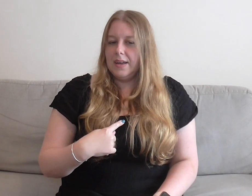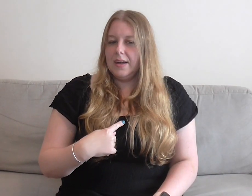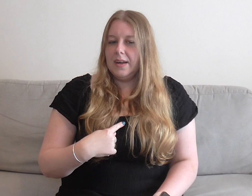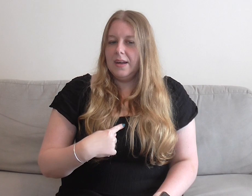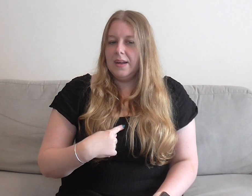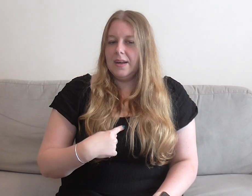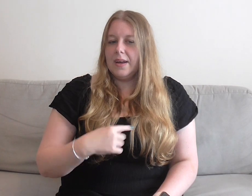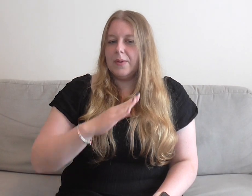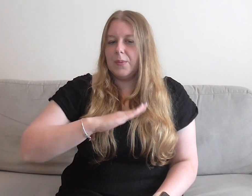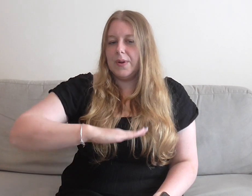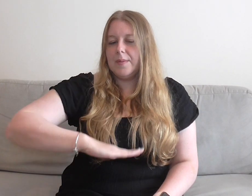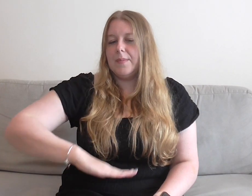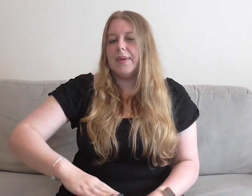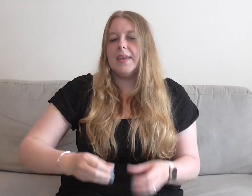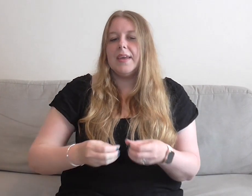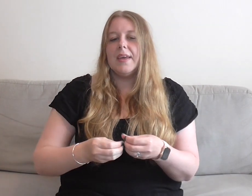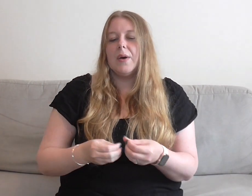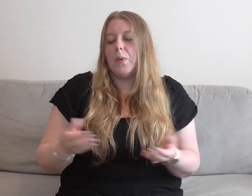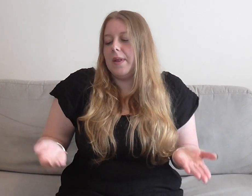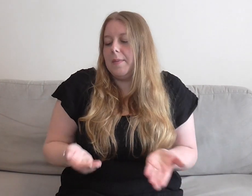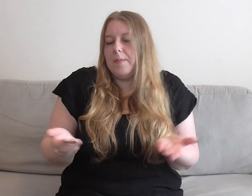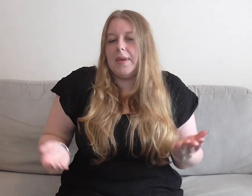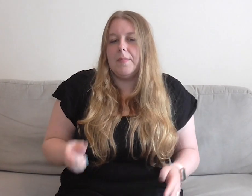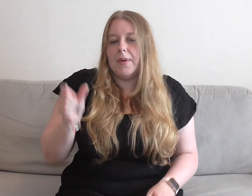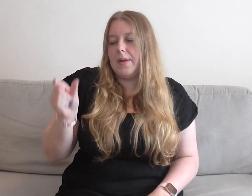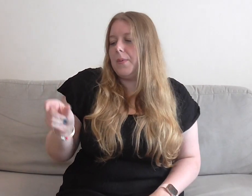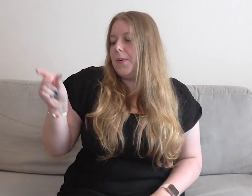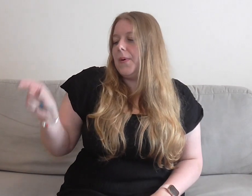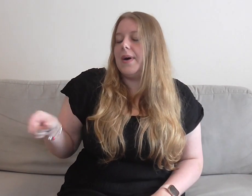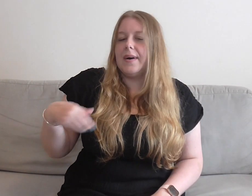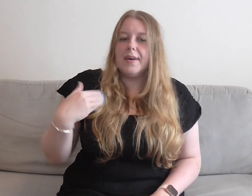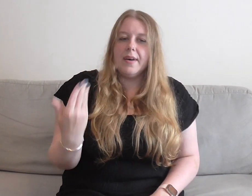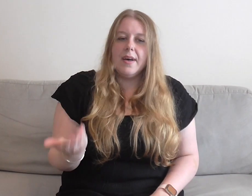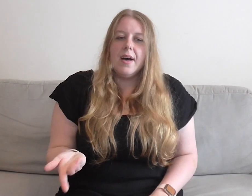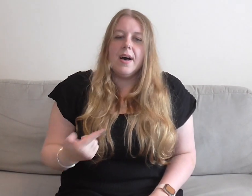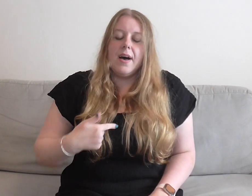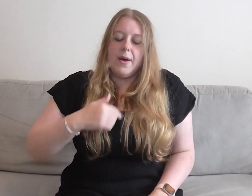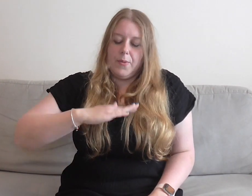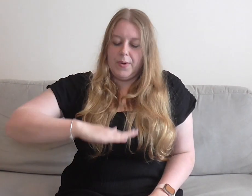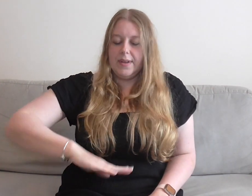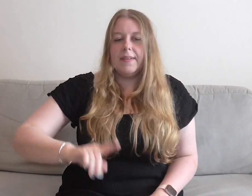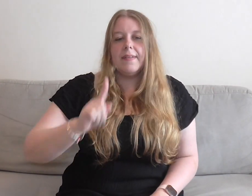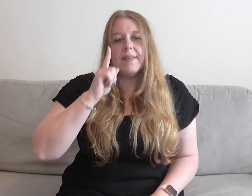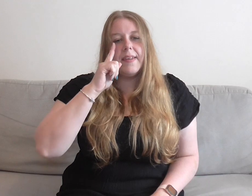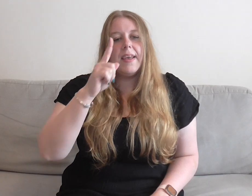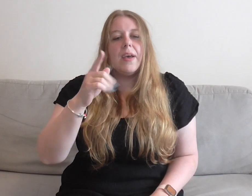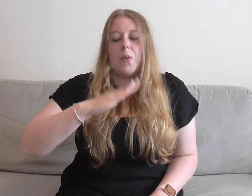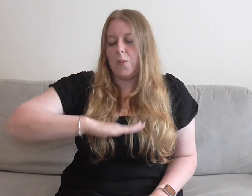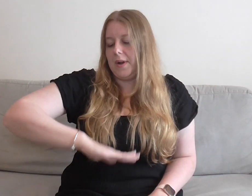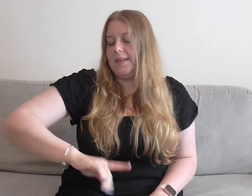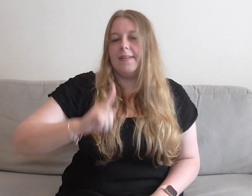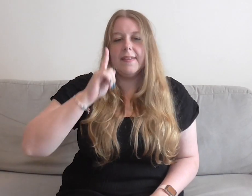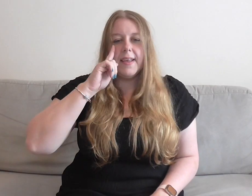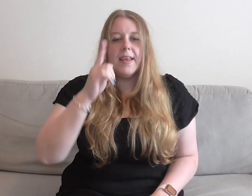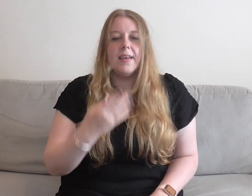I wanna be where the people are I wanna see, wanna see them